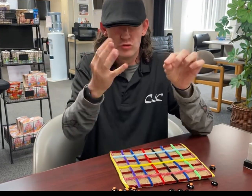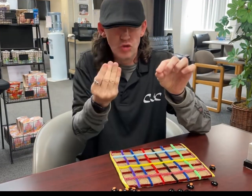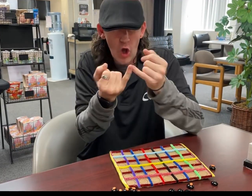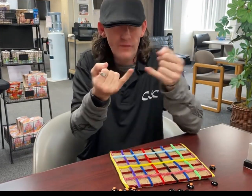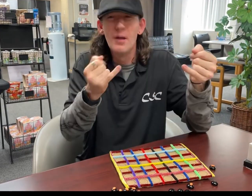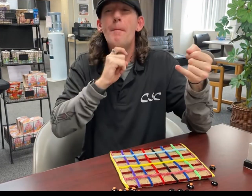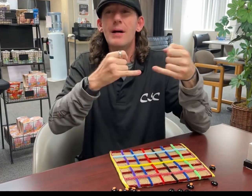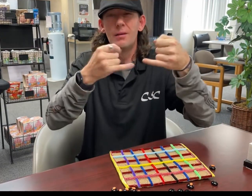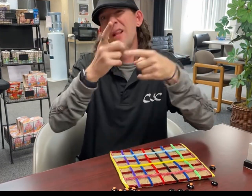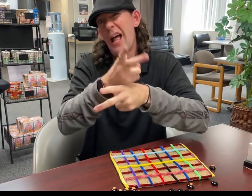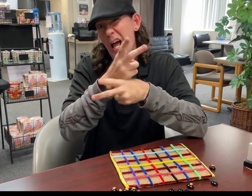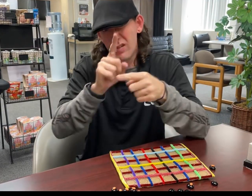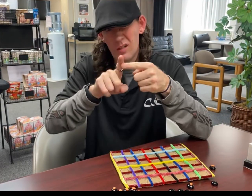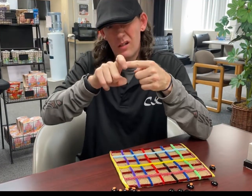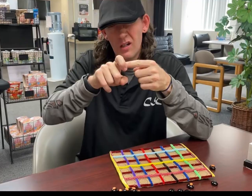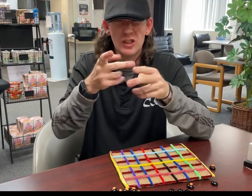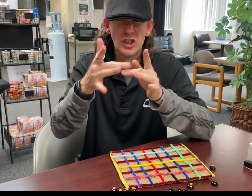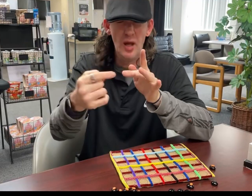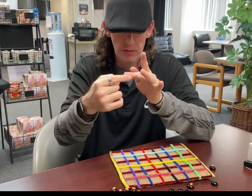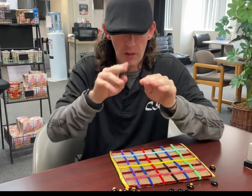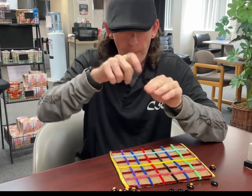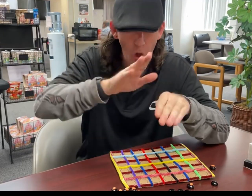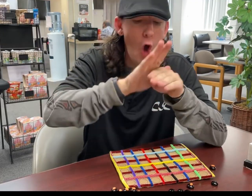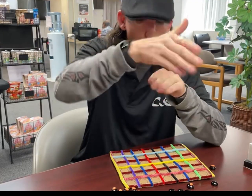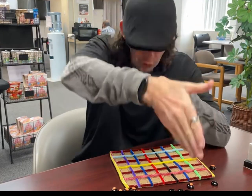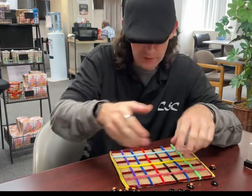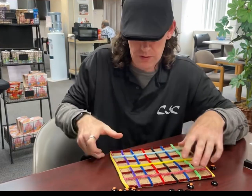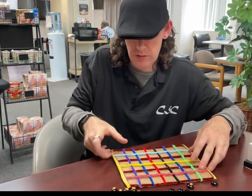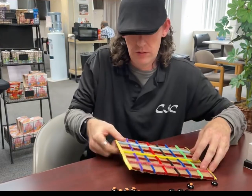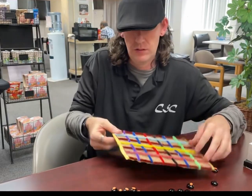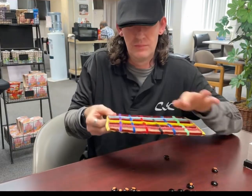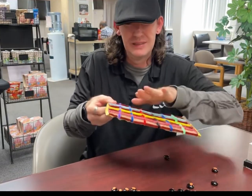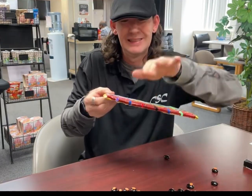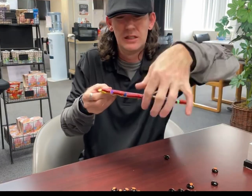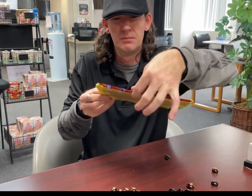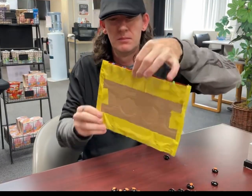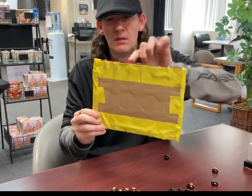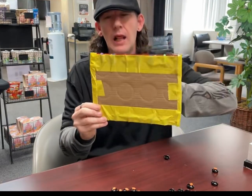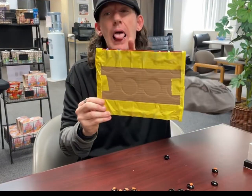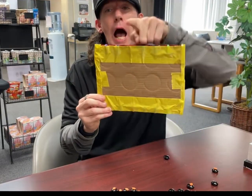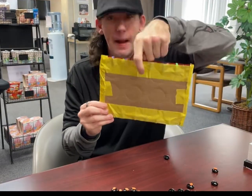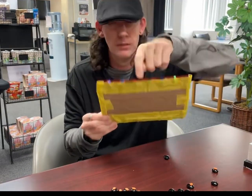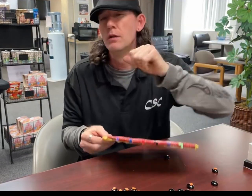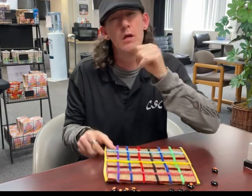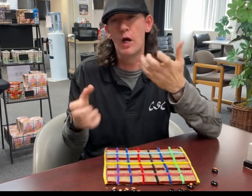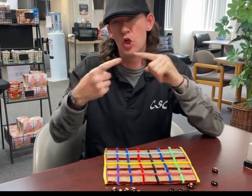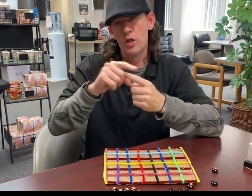cleaners. Inside there's metal covered by a soft fuzziness, but the very end is sharp. So to avoid injury, I bent